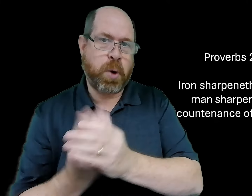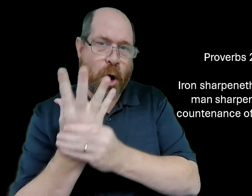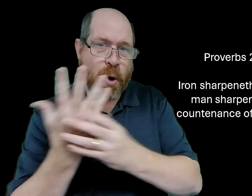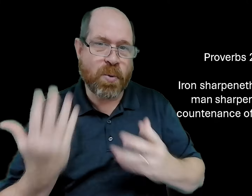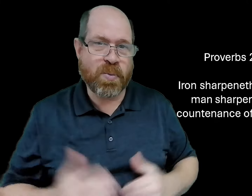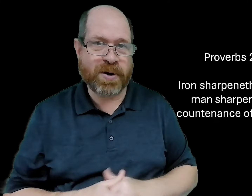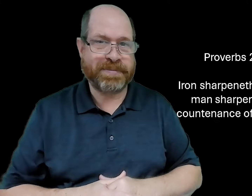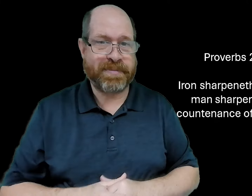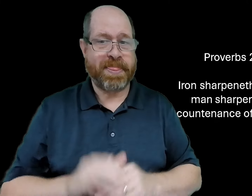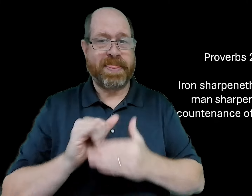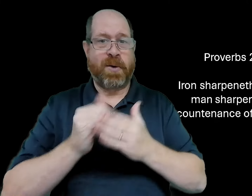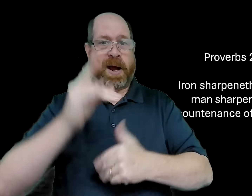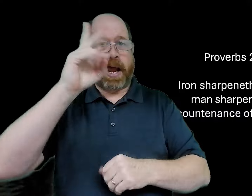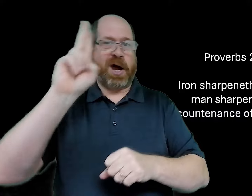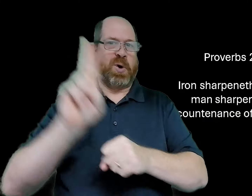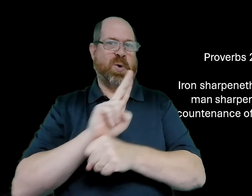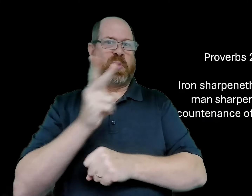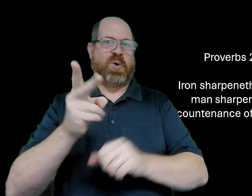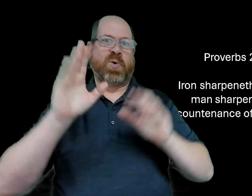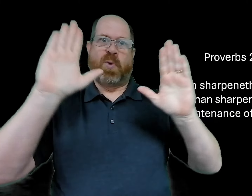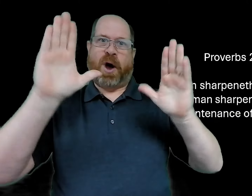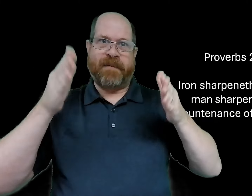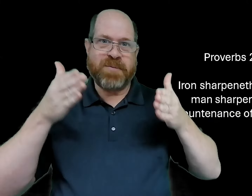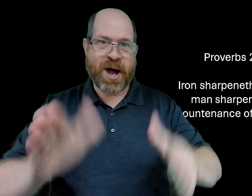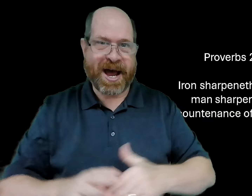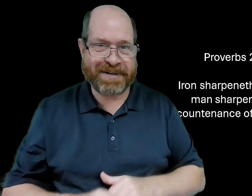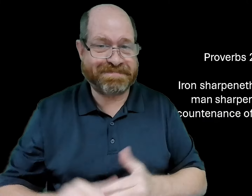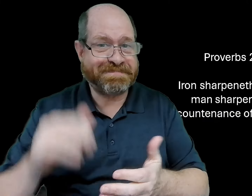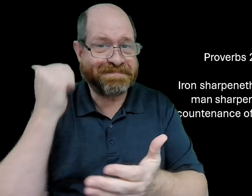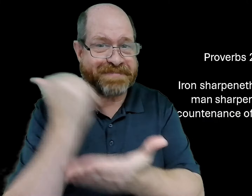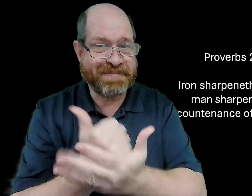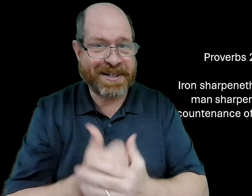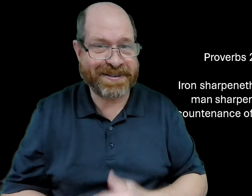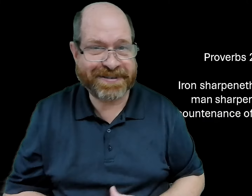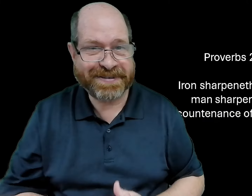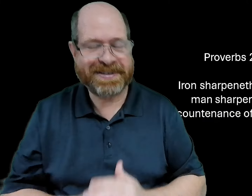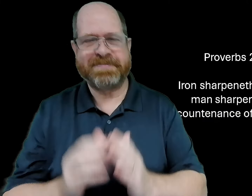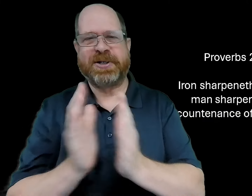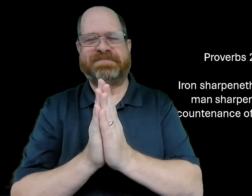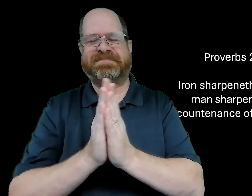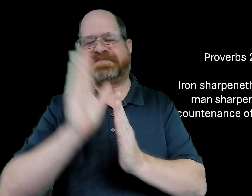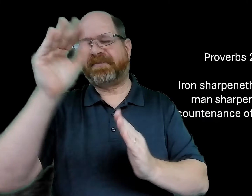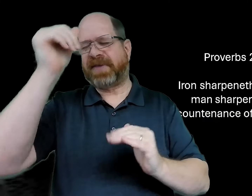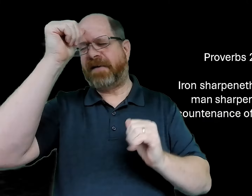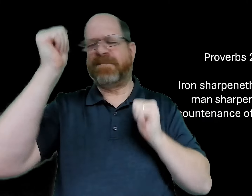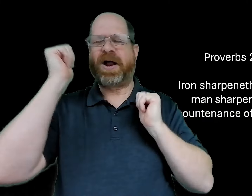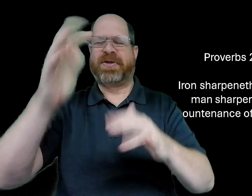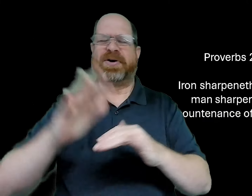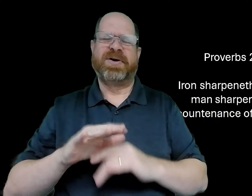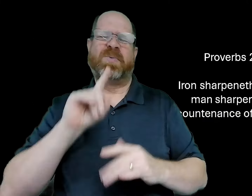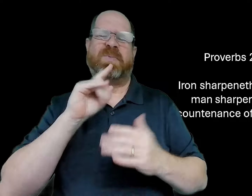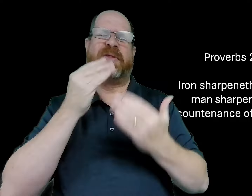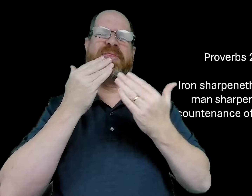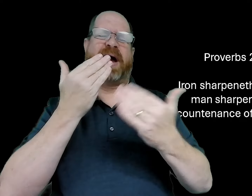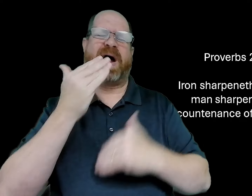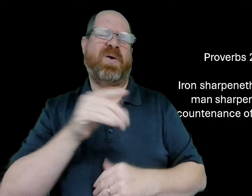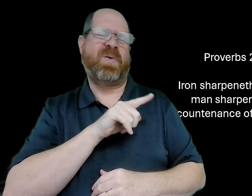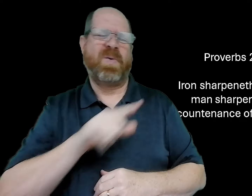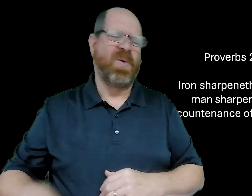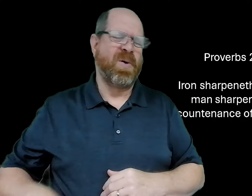That's the way that we grow, so that God can use us in wonderful ways. Amen. Let's pray. Heavenly Father, we